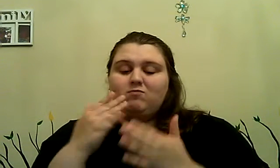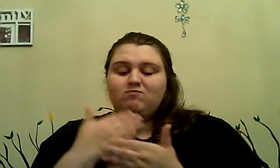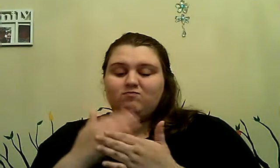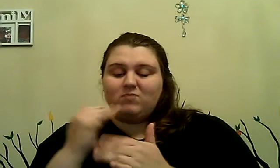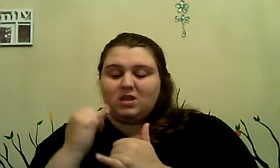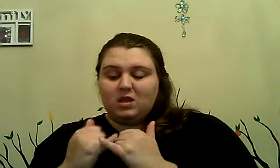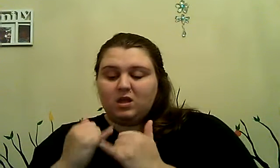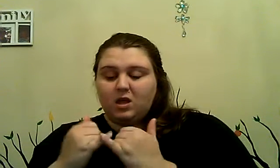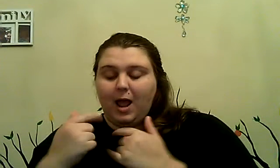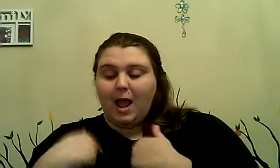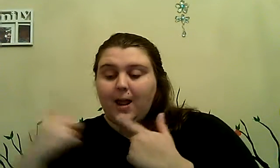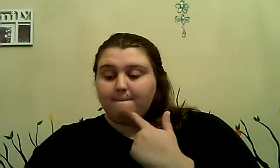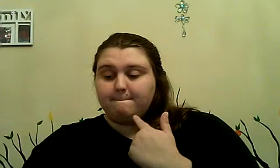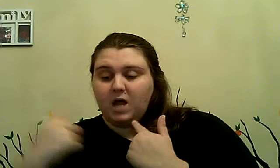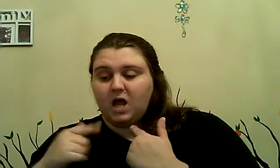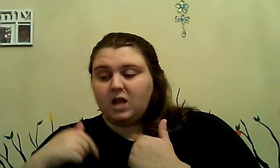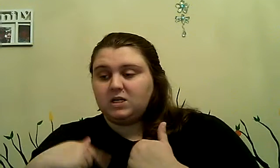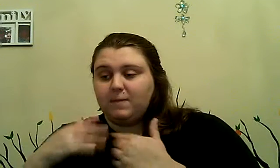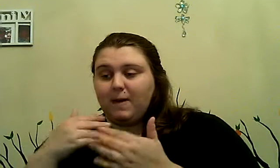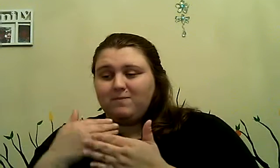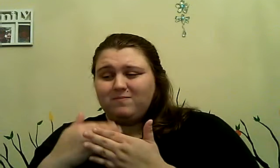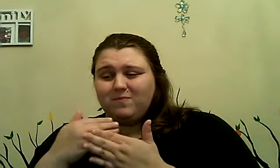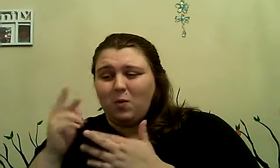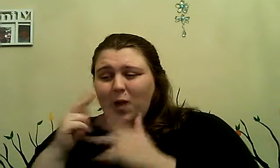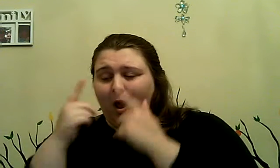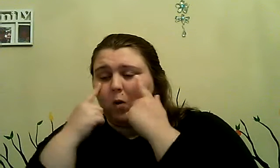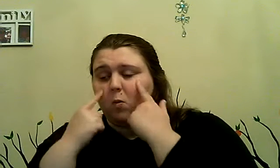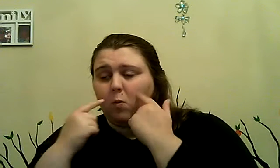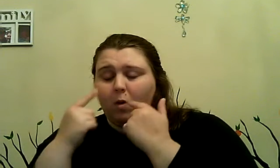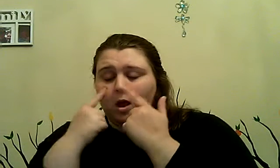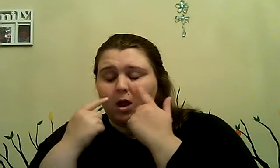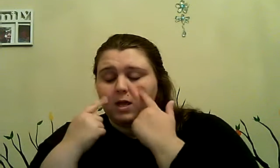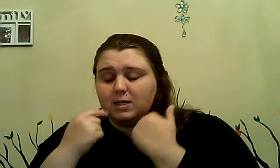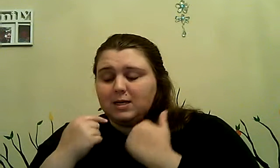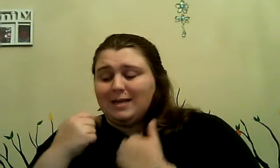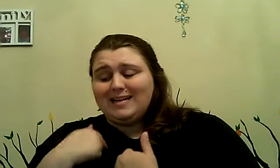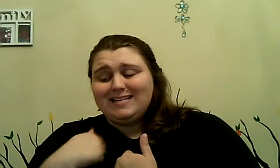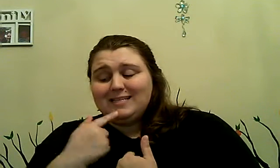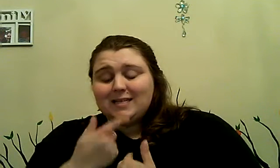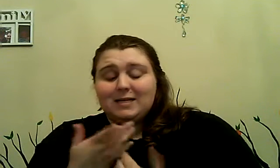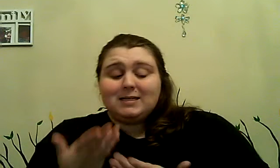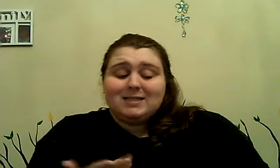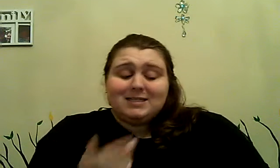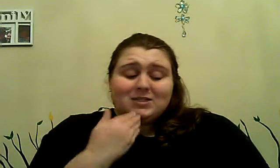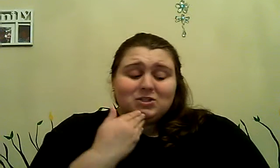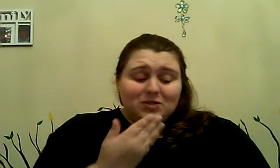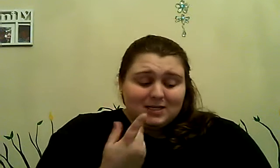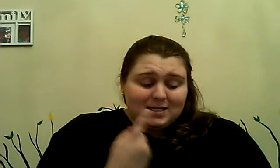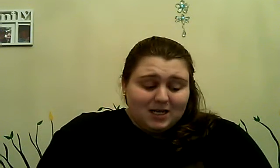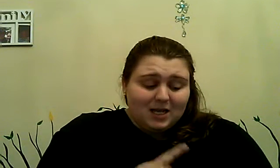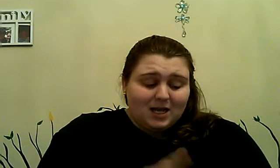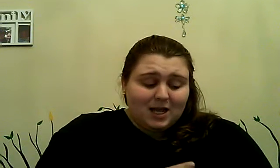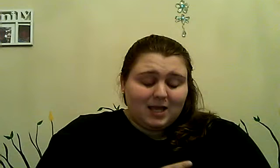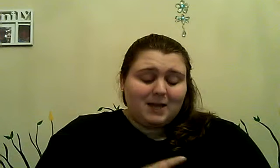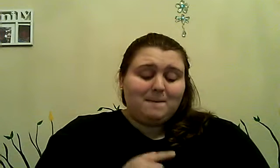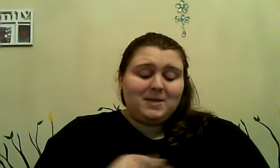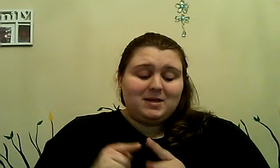back and I'd reassure and try and say, "Come on, honey, this is a good day, and any day in the Boundary Waters is a good day, no matter what